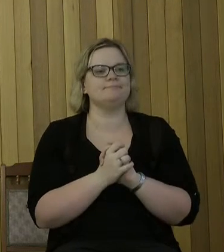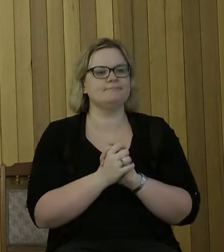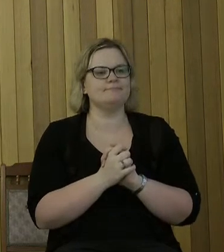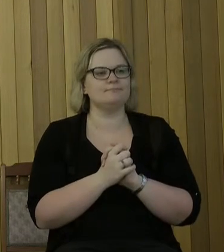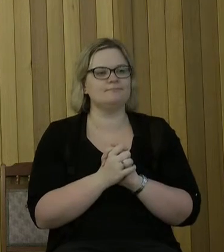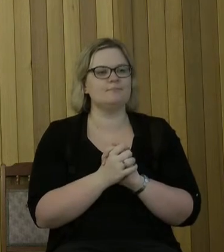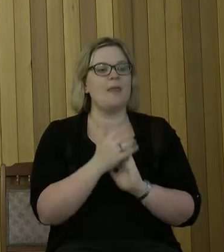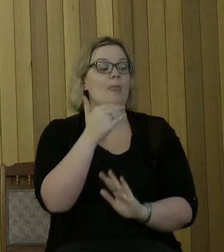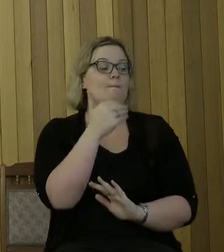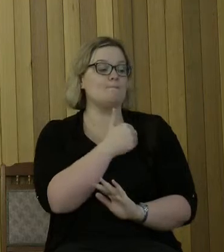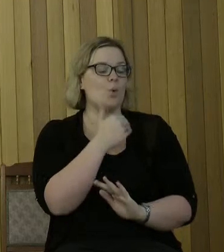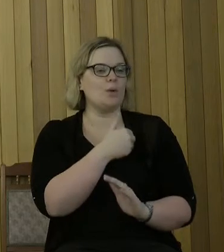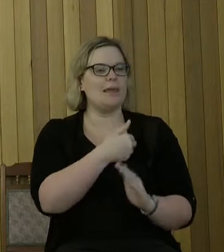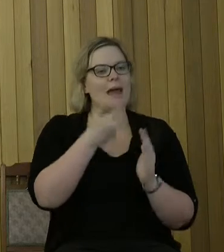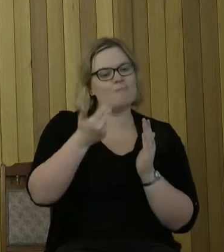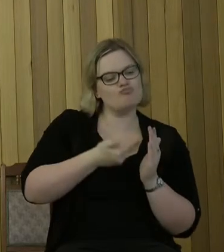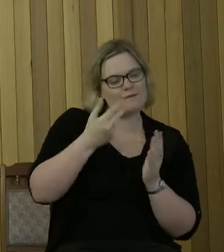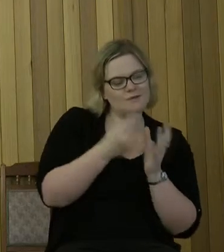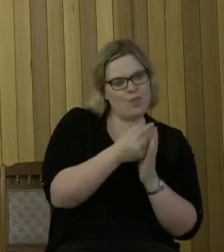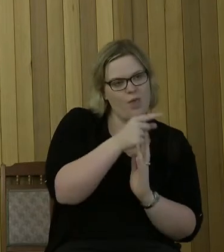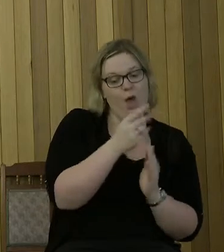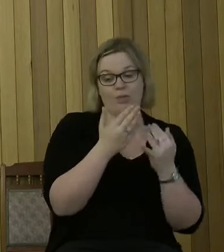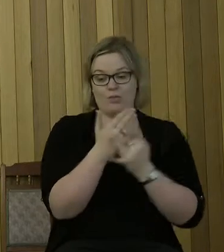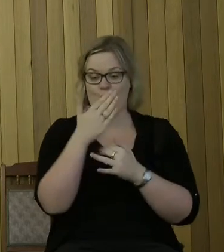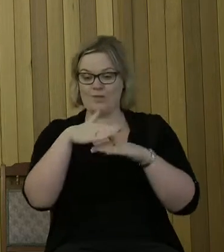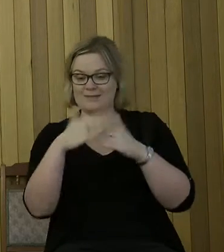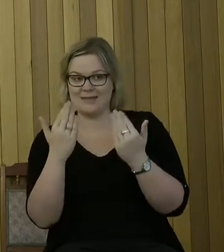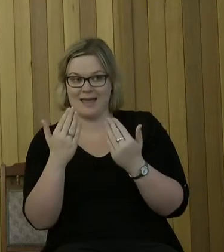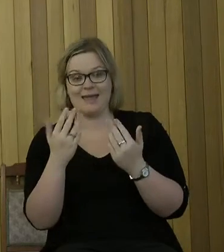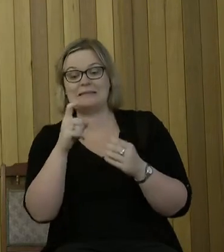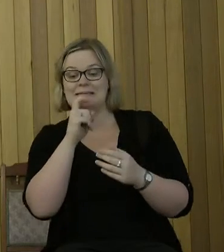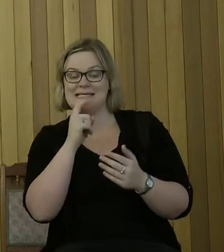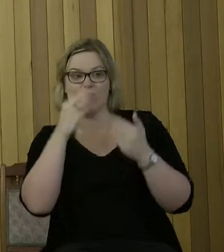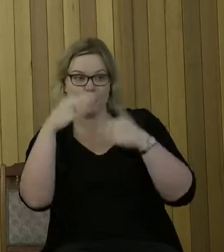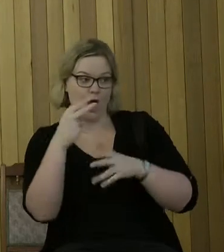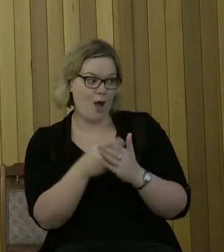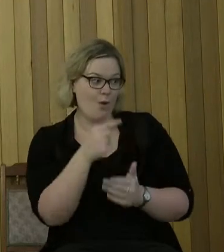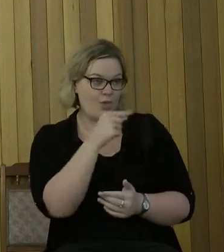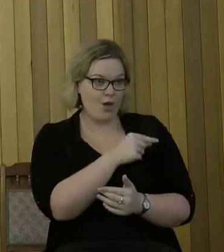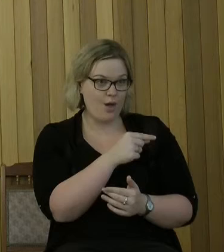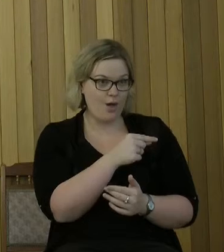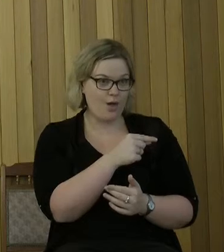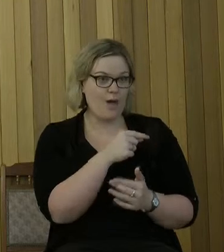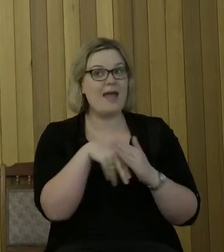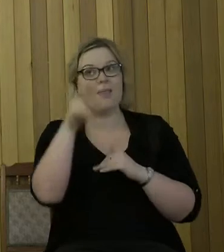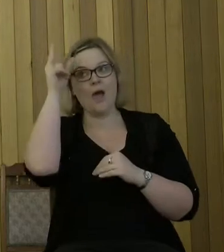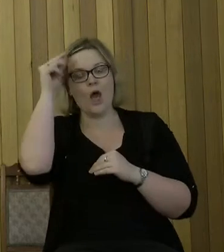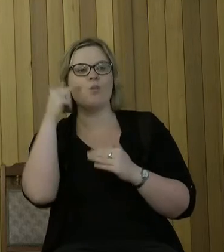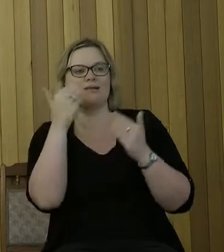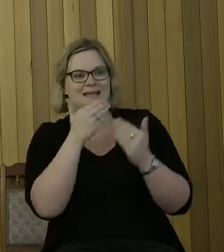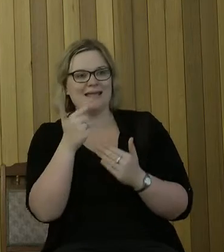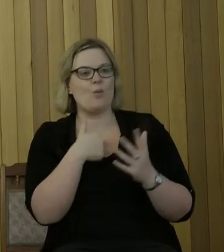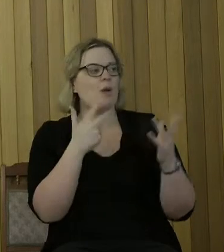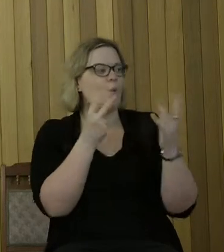In the morning at breakfast, during the day, at night at dinner, and at night in the library study.